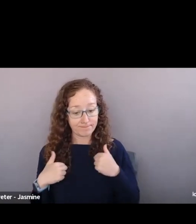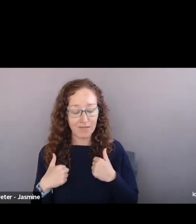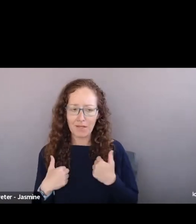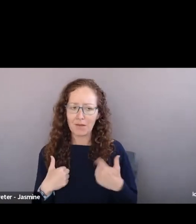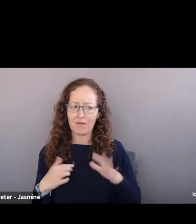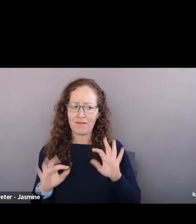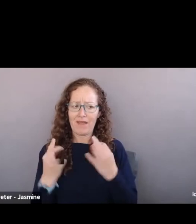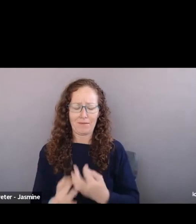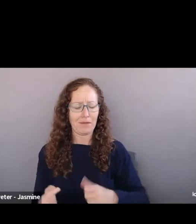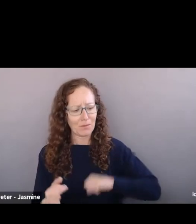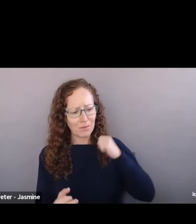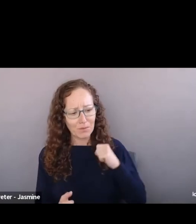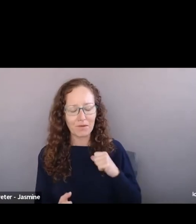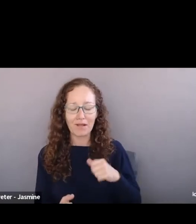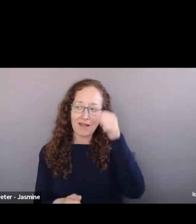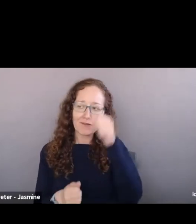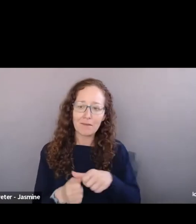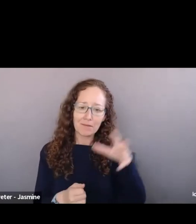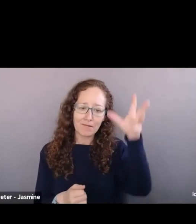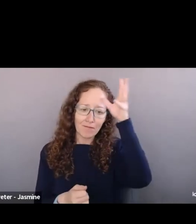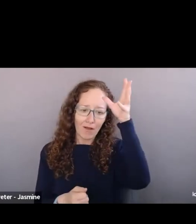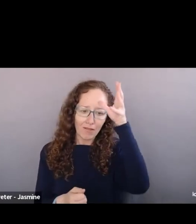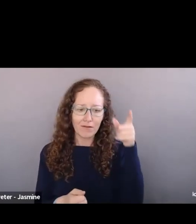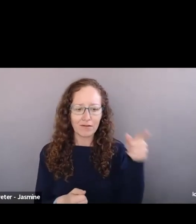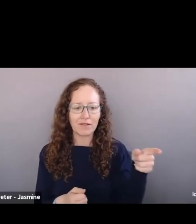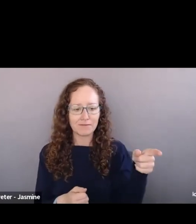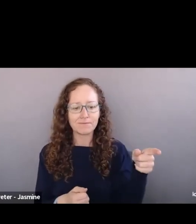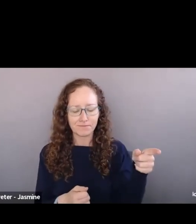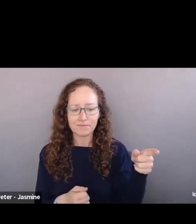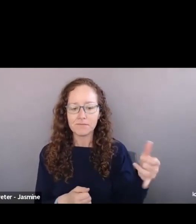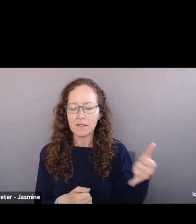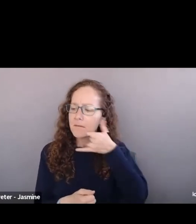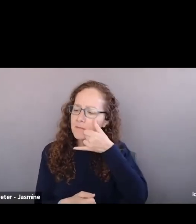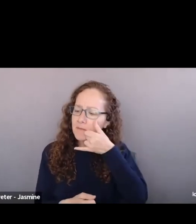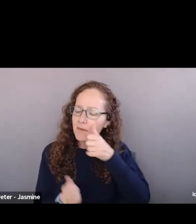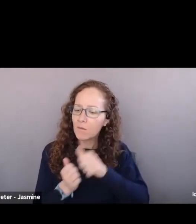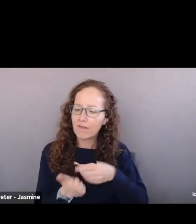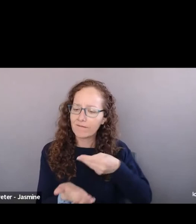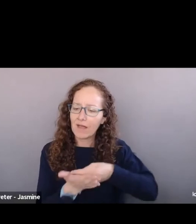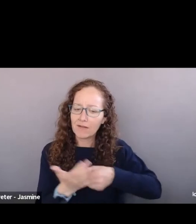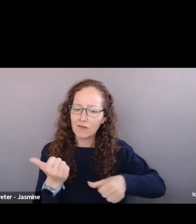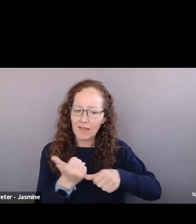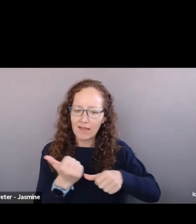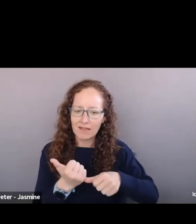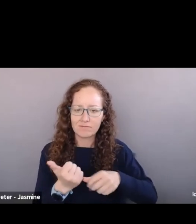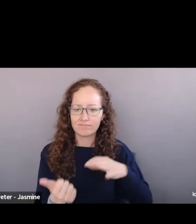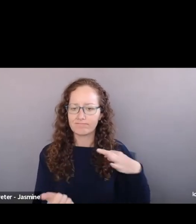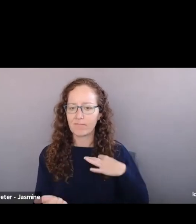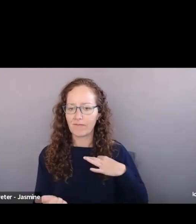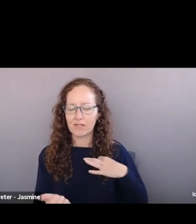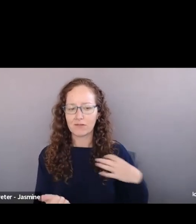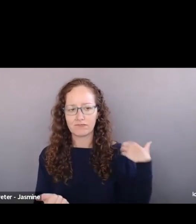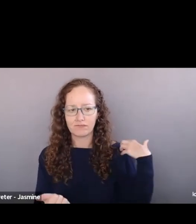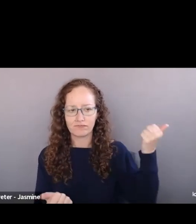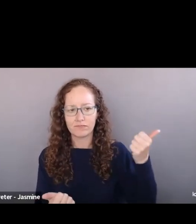on a call with the financial aid officer of the college as my family prepared for the first time to